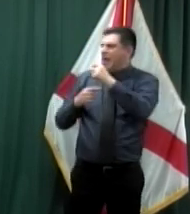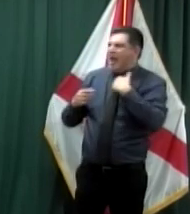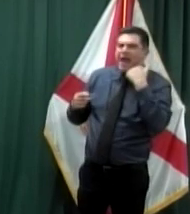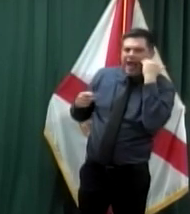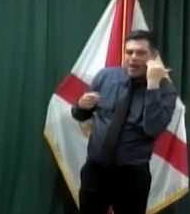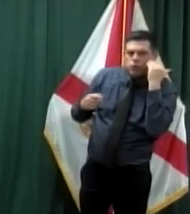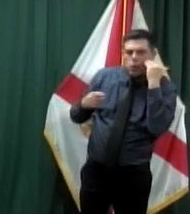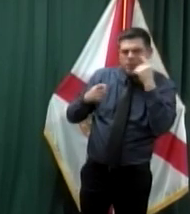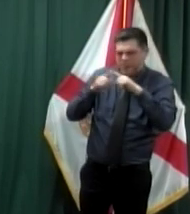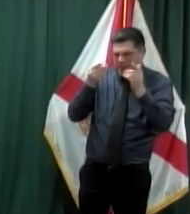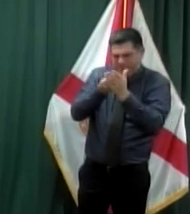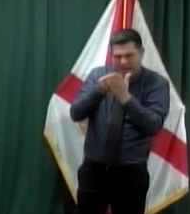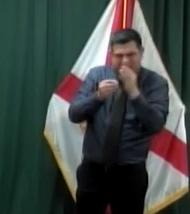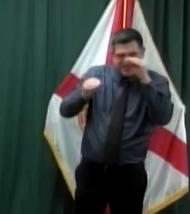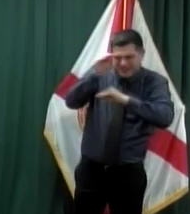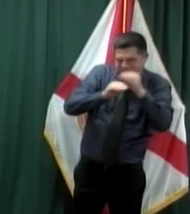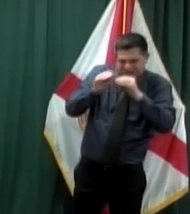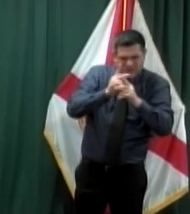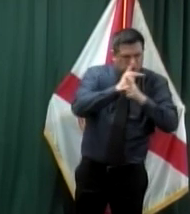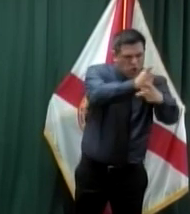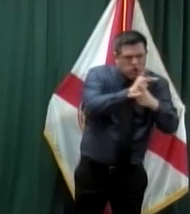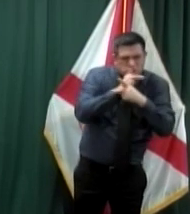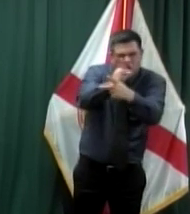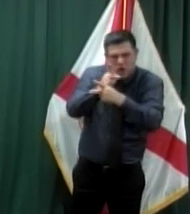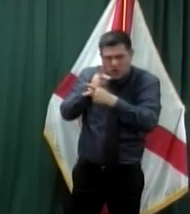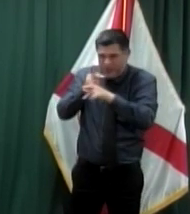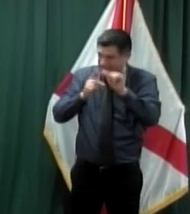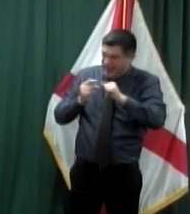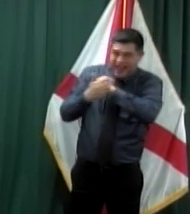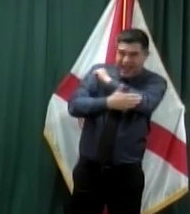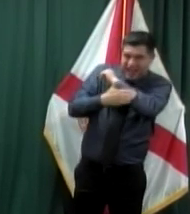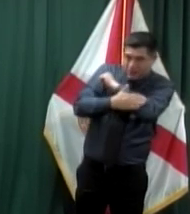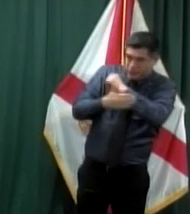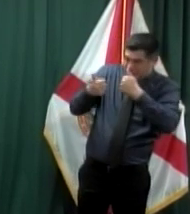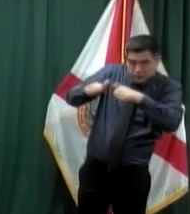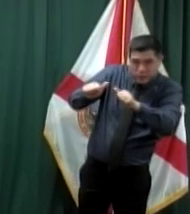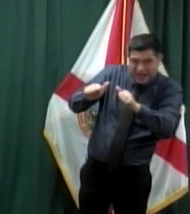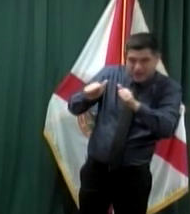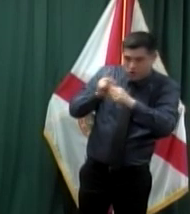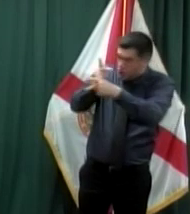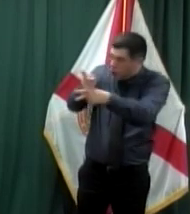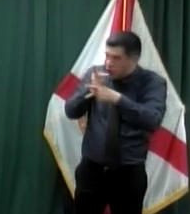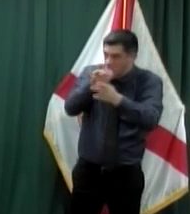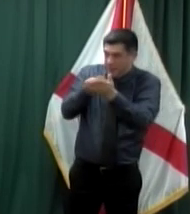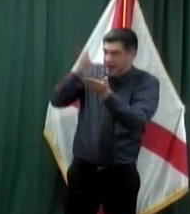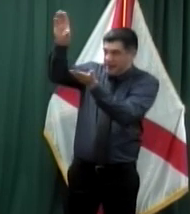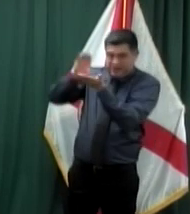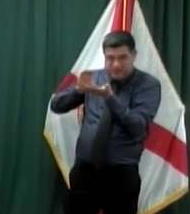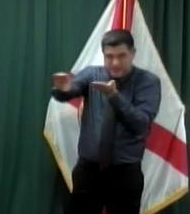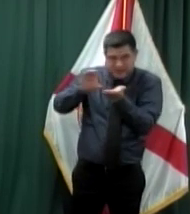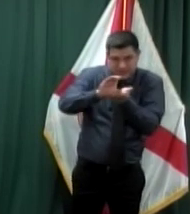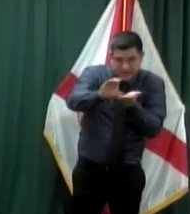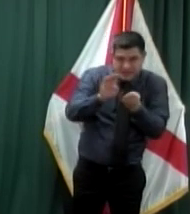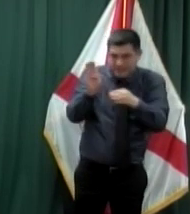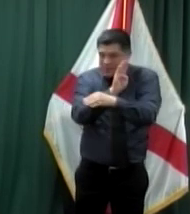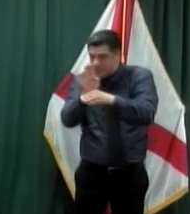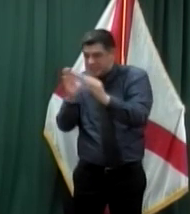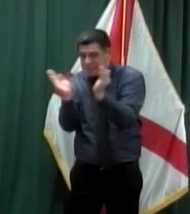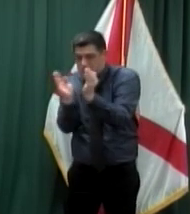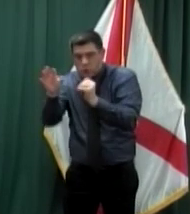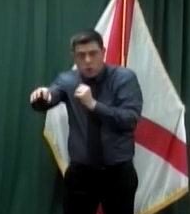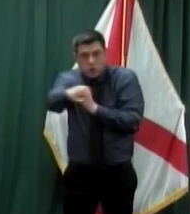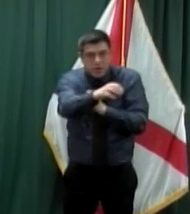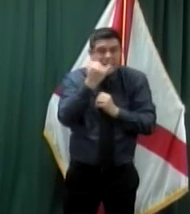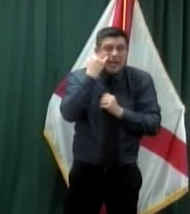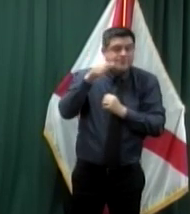yet. Correct. But the county is going to try to throw a lifeline to some of these small businesses that either got shut out of the SBA or